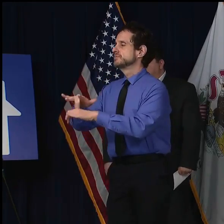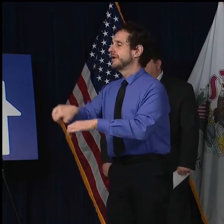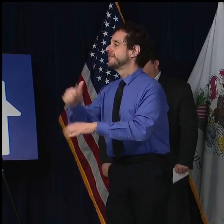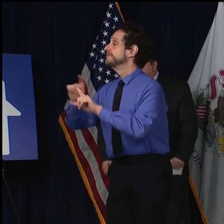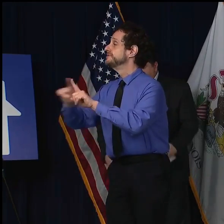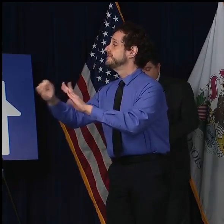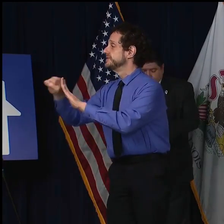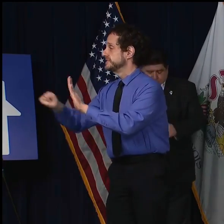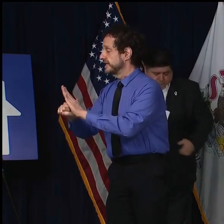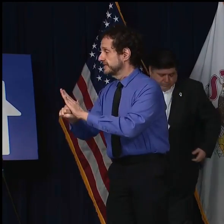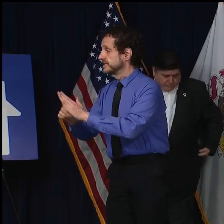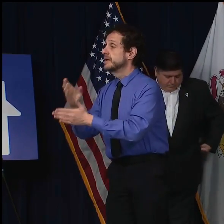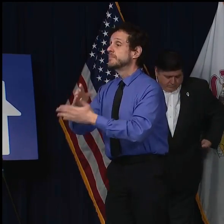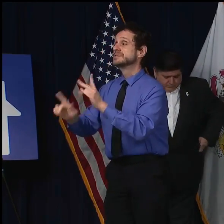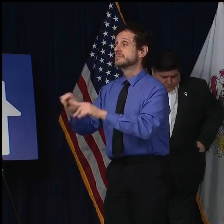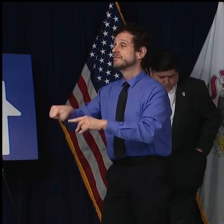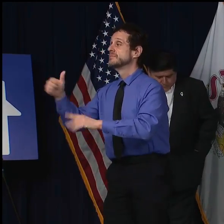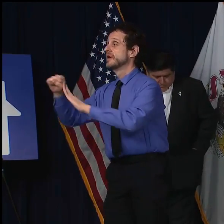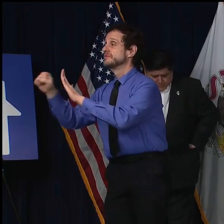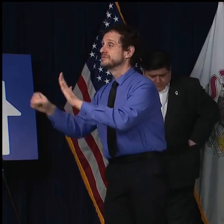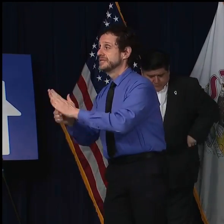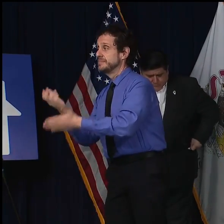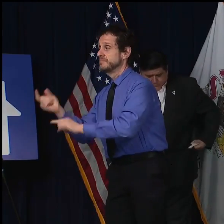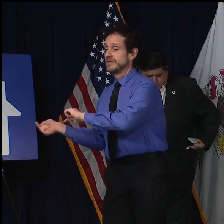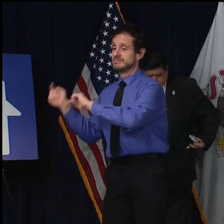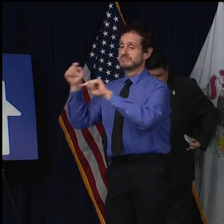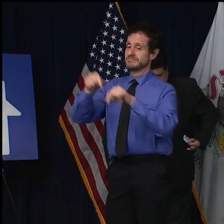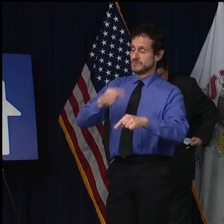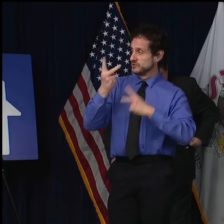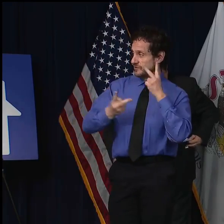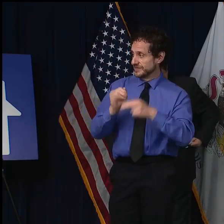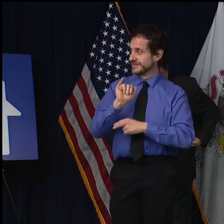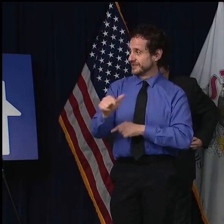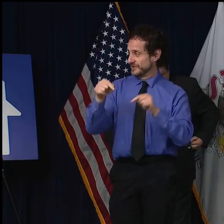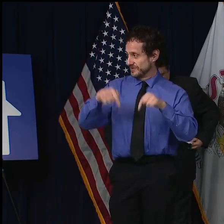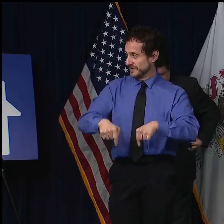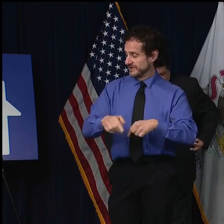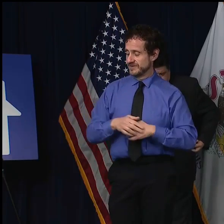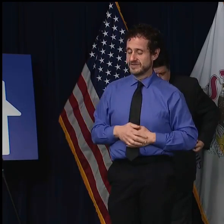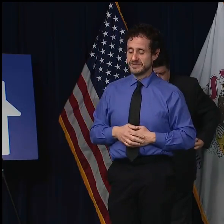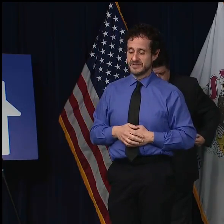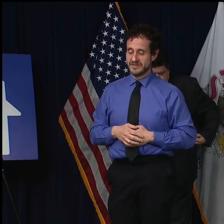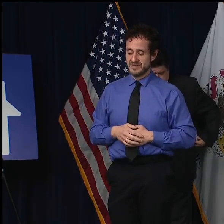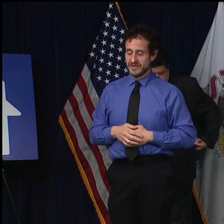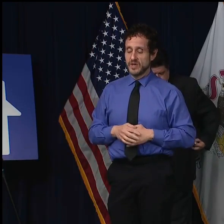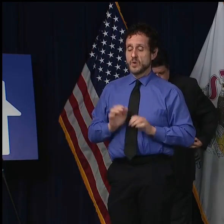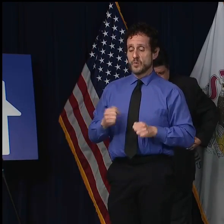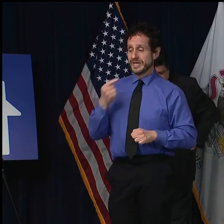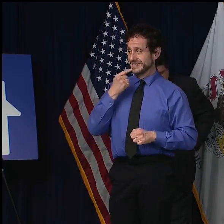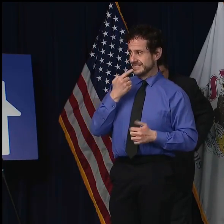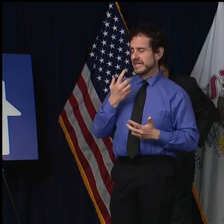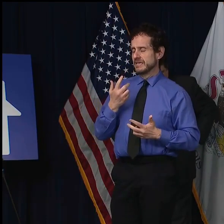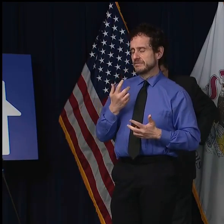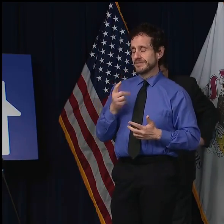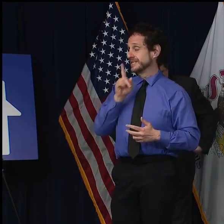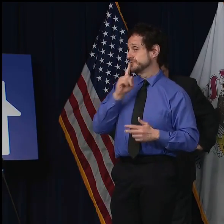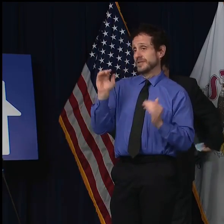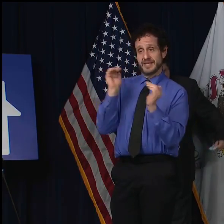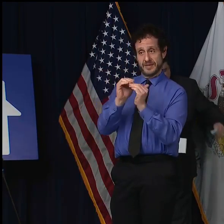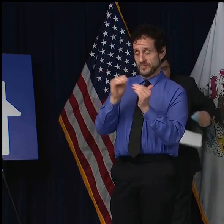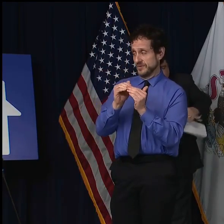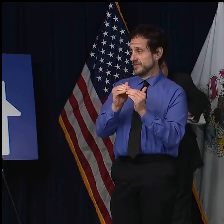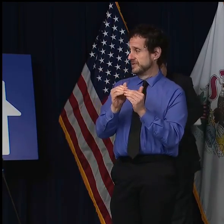there are also individuals from the other state that could come into our state. So you potentially could say that that's a wash in terms